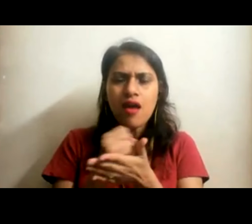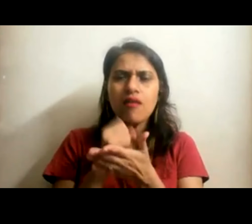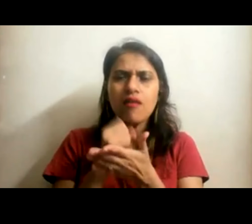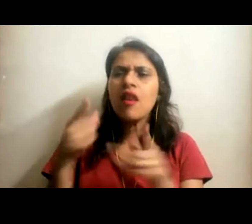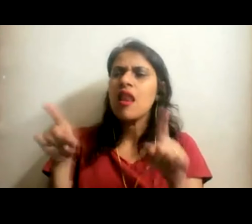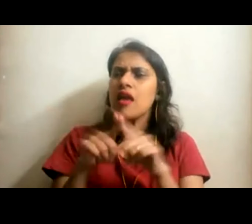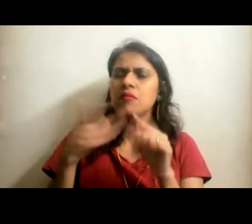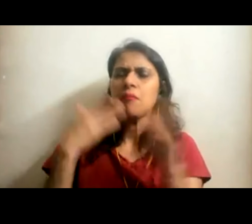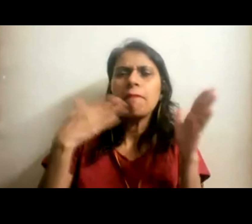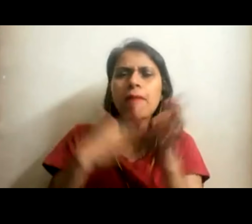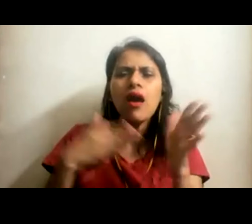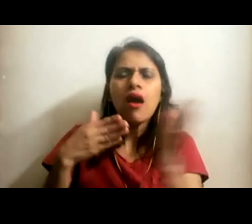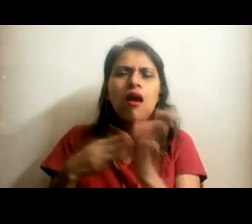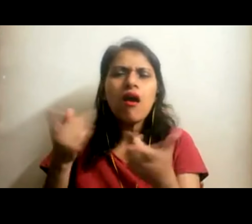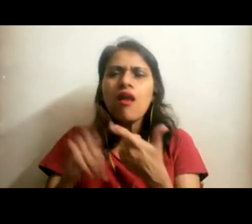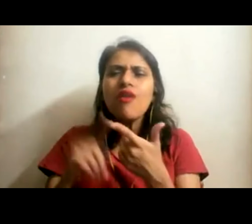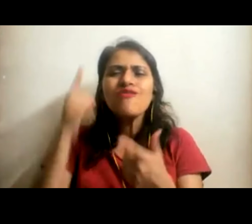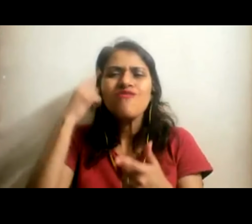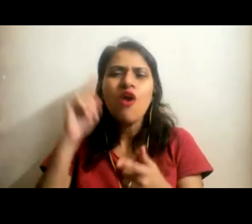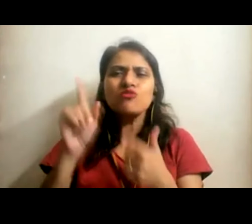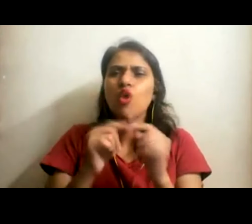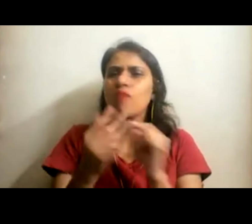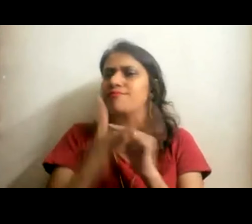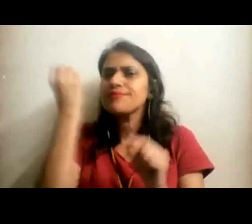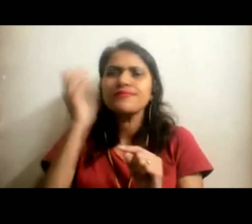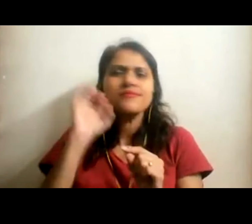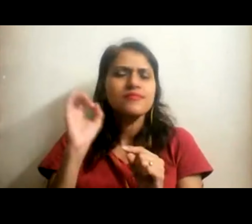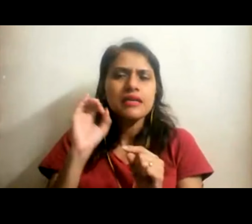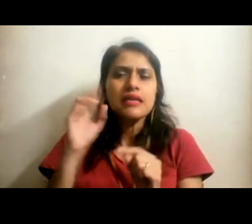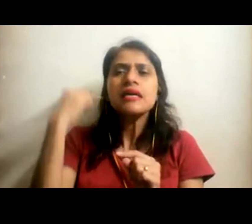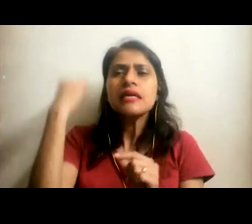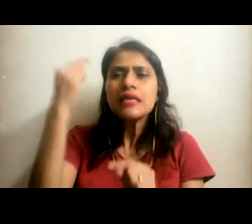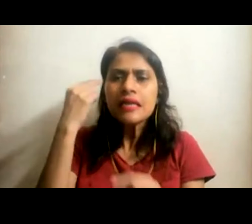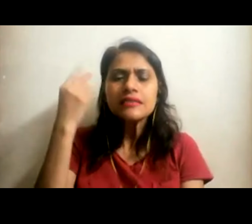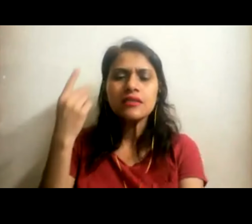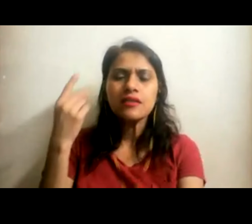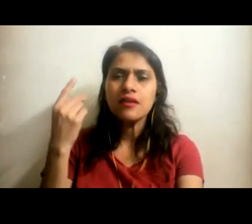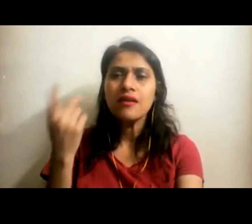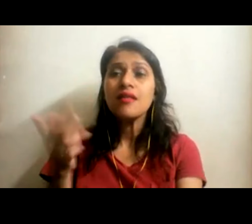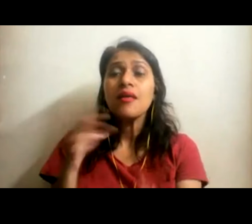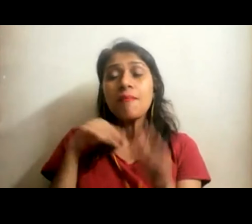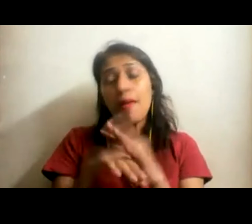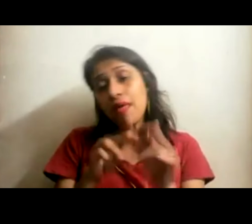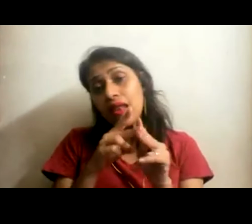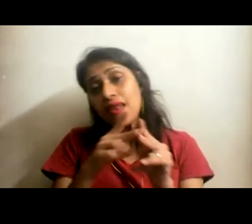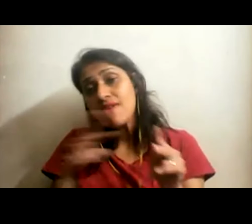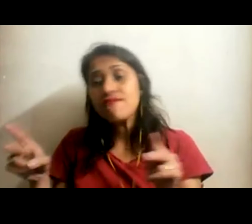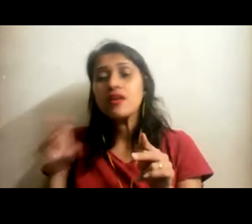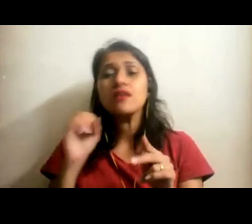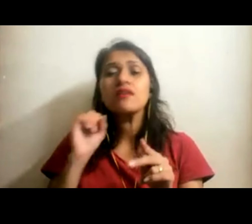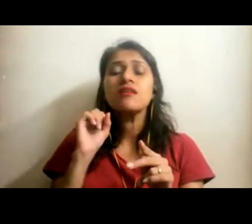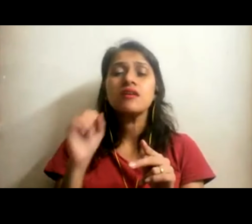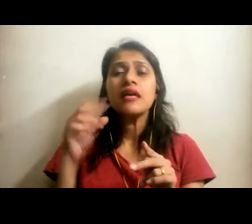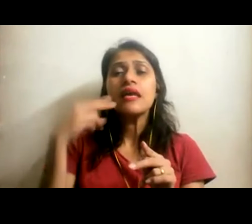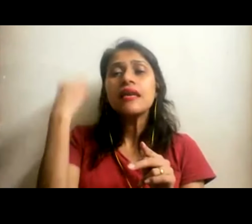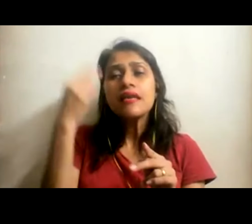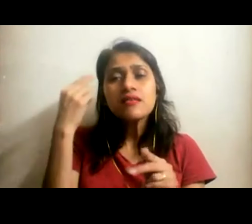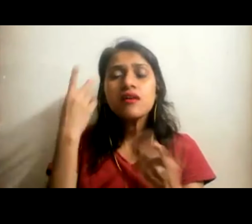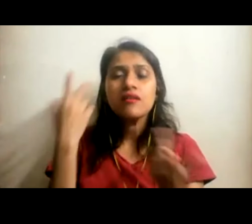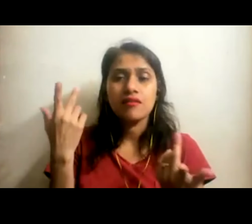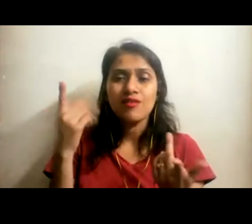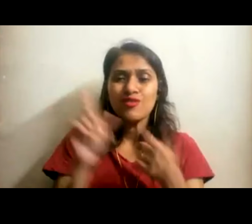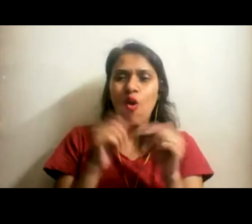to them to getting the employment, and because there must be some variables which affect their job opportunities